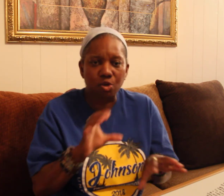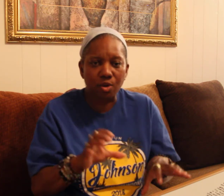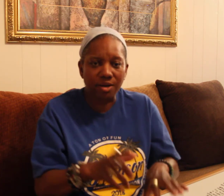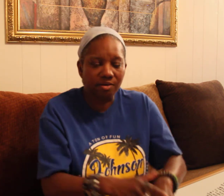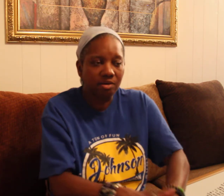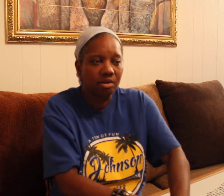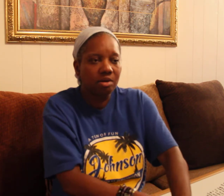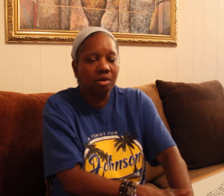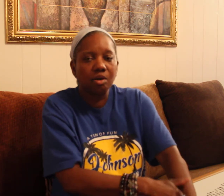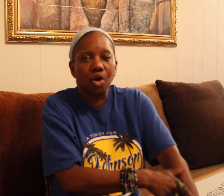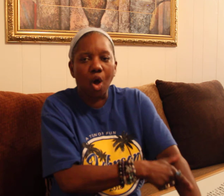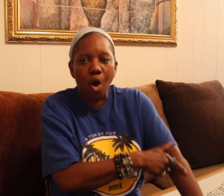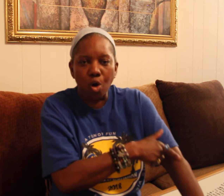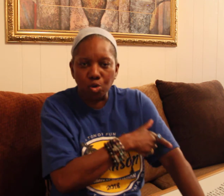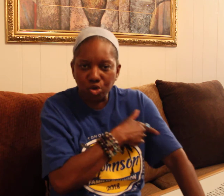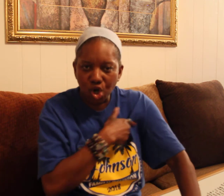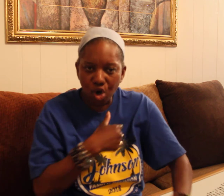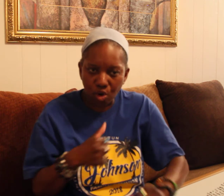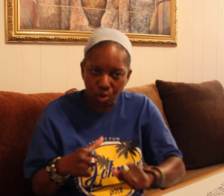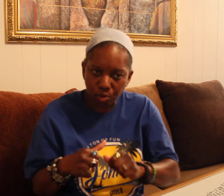doing it long term,